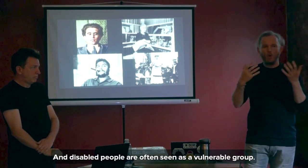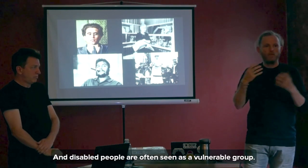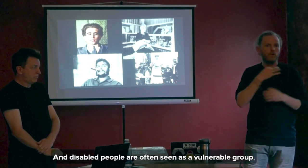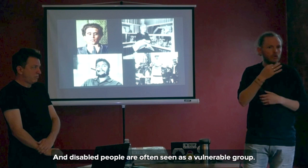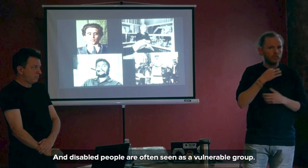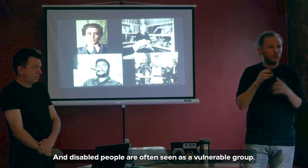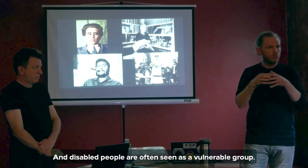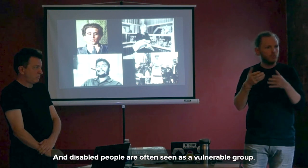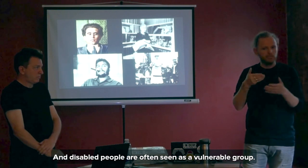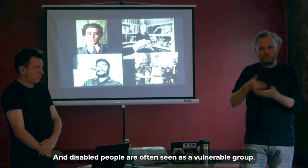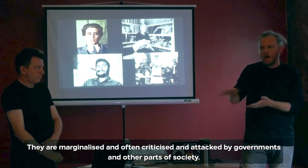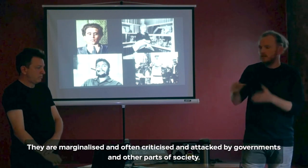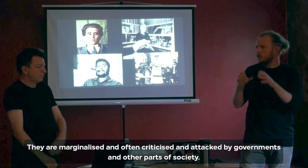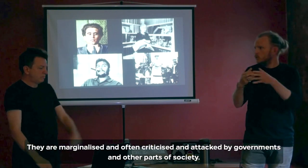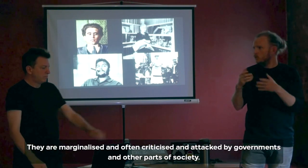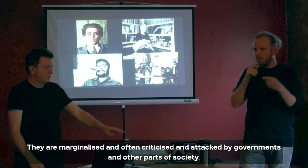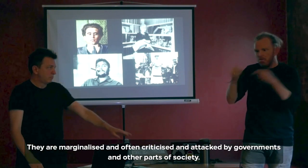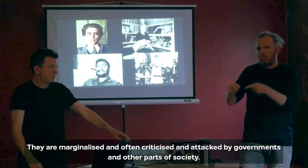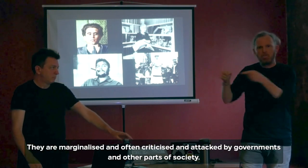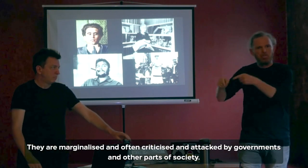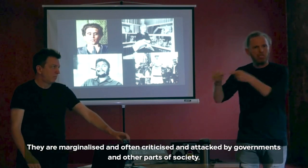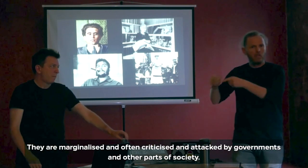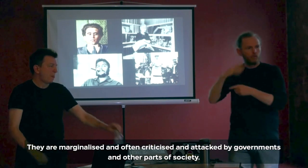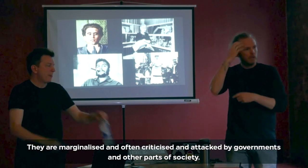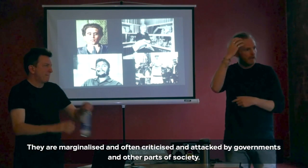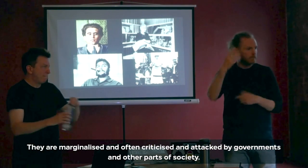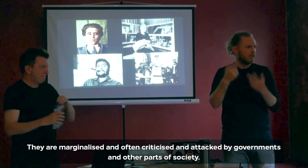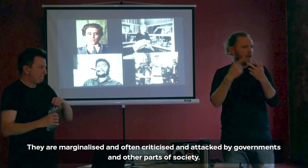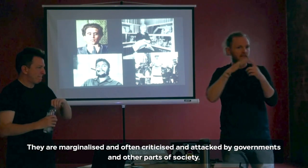group and are kind of marginalised and often